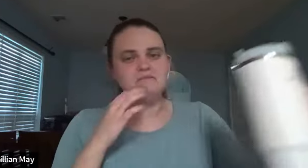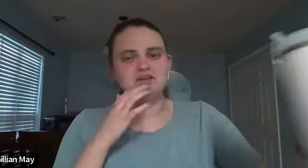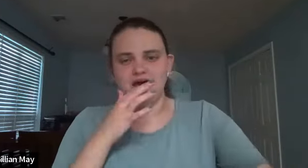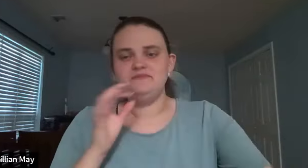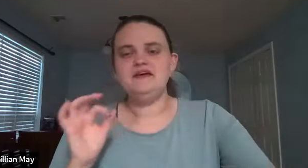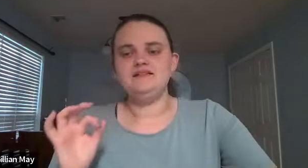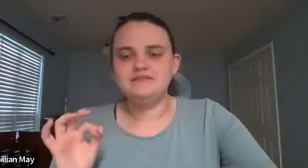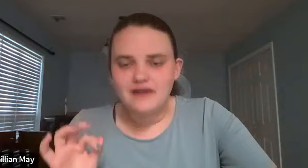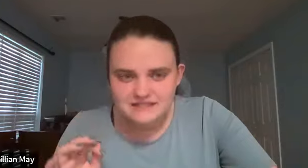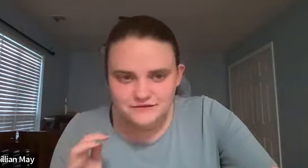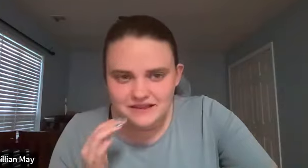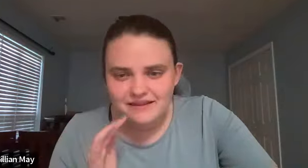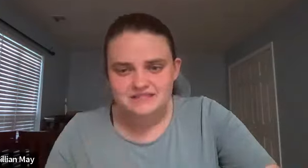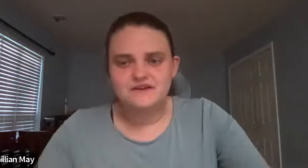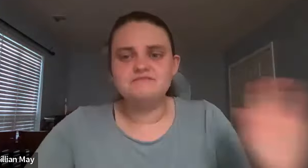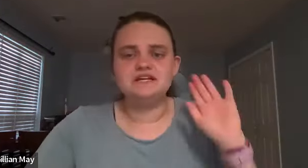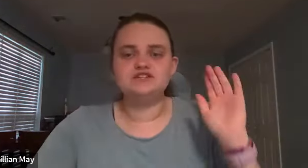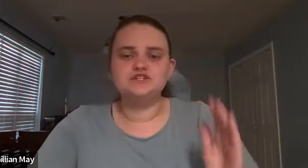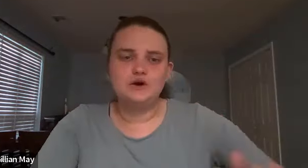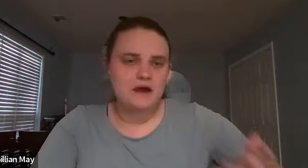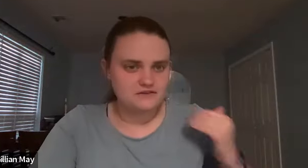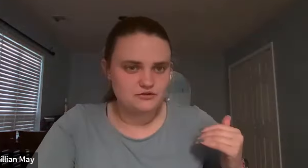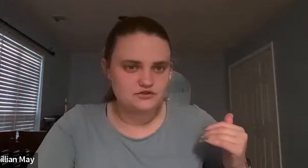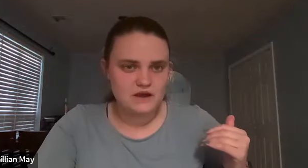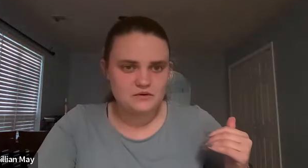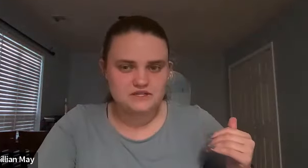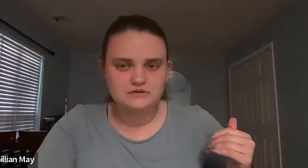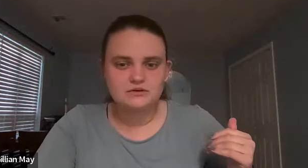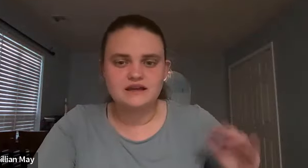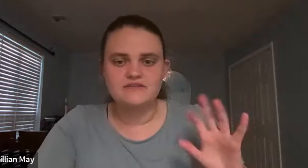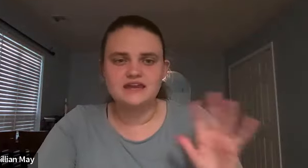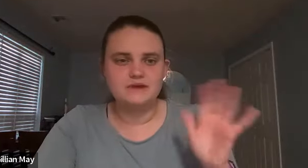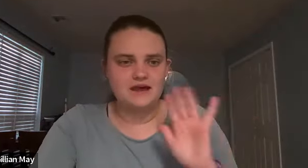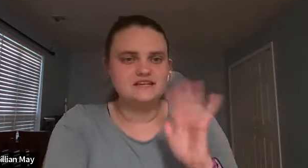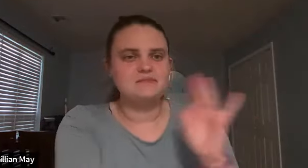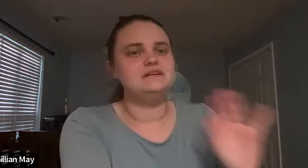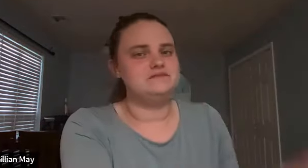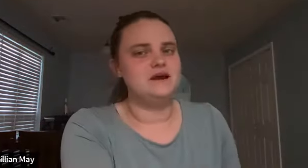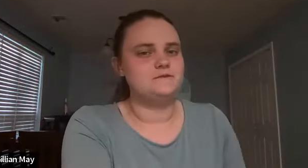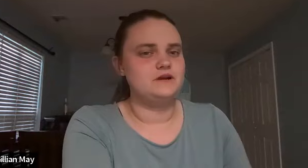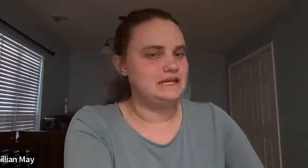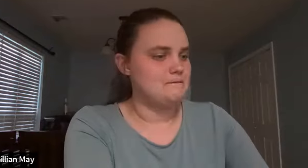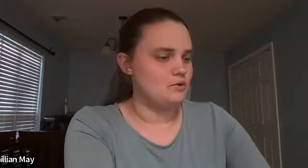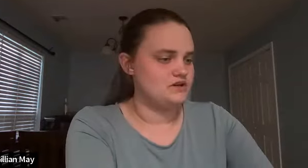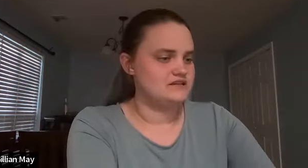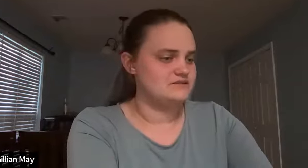but yeah, let's for the last 5 minutes go back through those weather ones real quick. And then if we have time, I'll leave it up for any more you guys can think